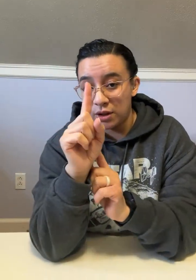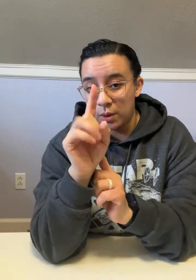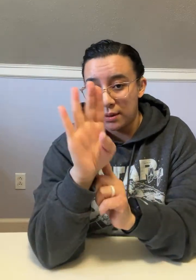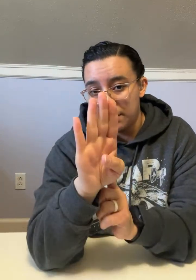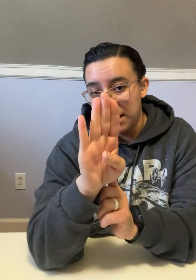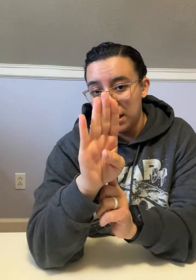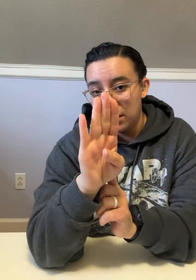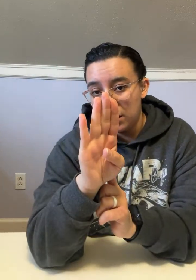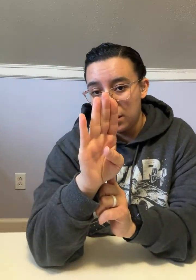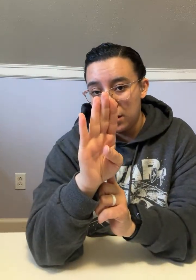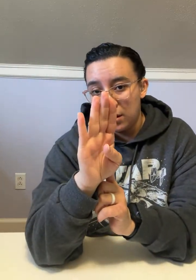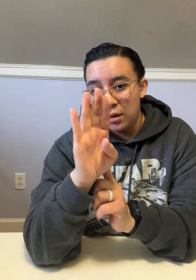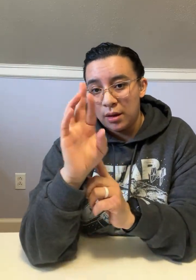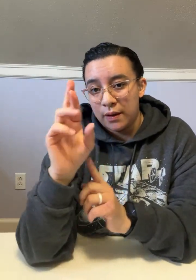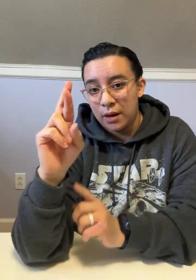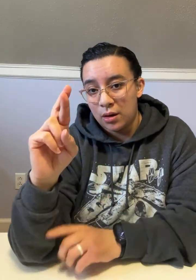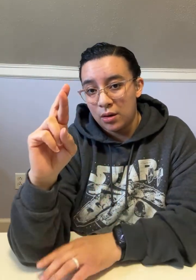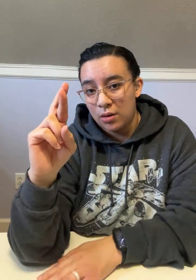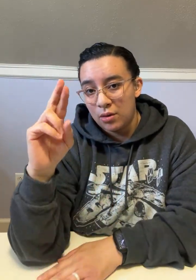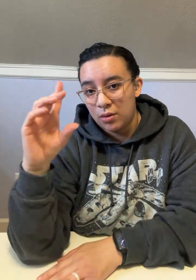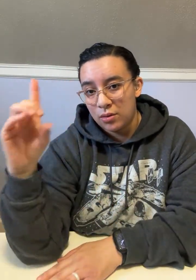one, B, and then,